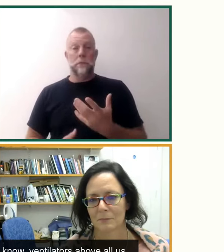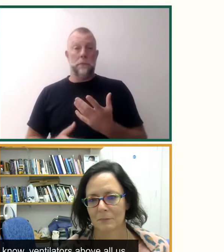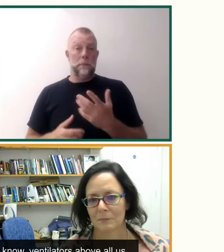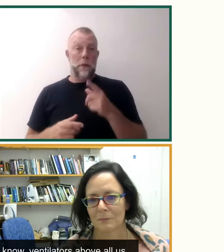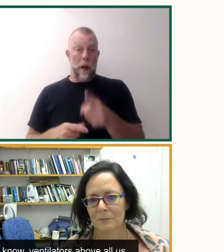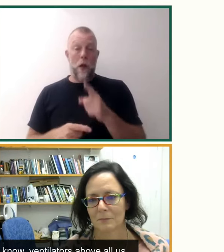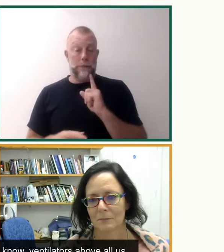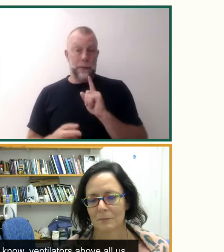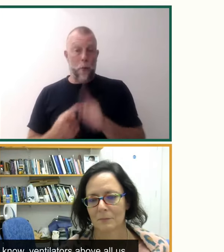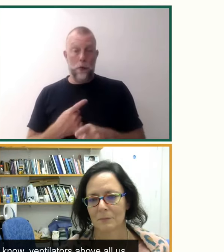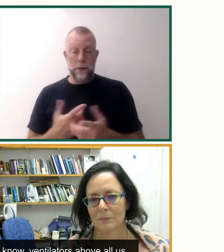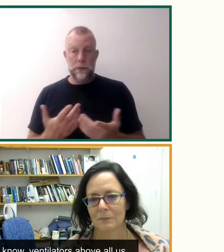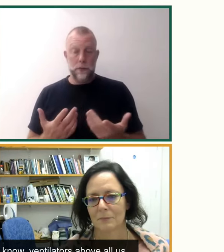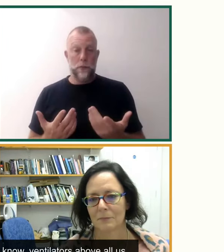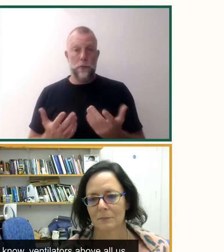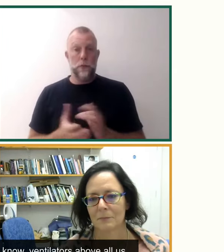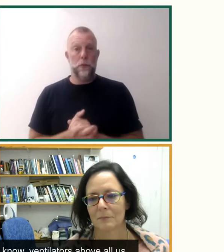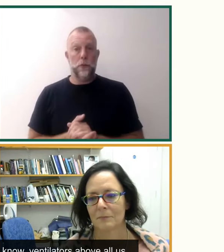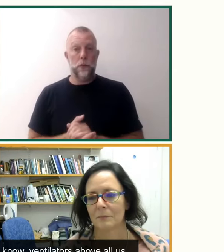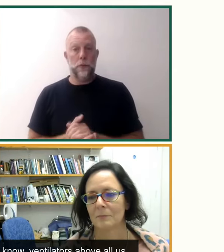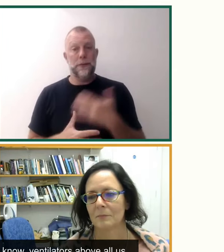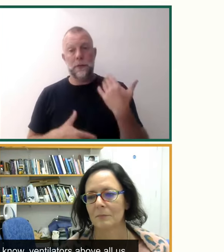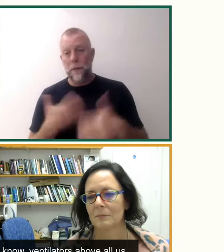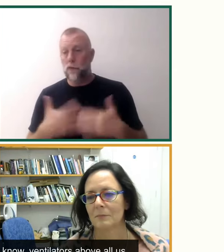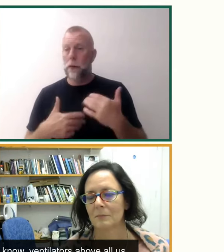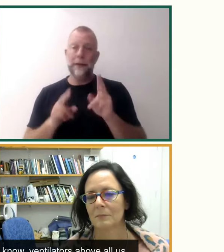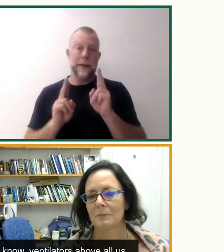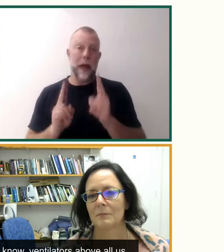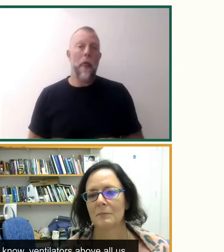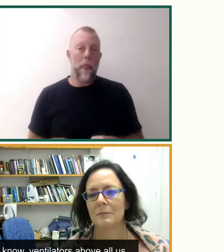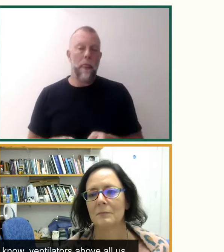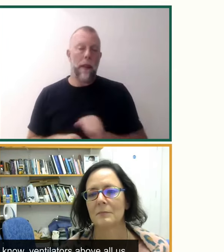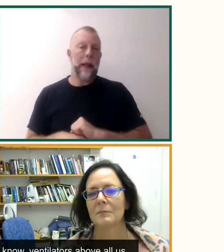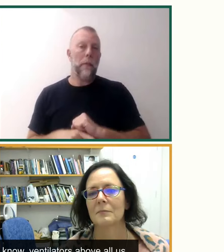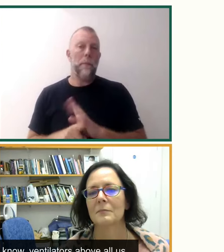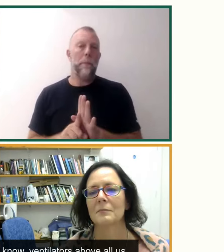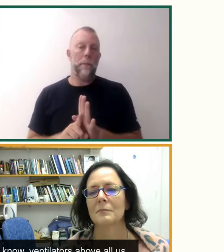to, you know, suffering and death.